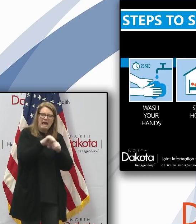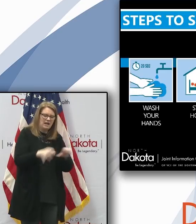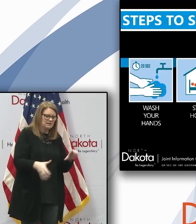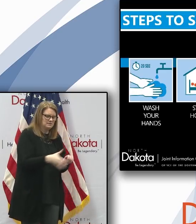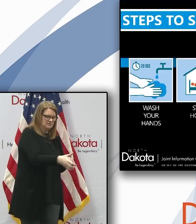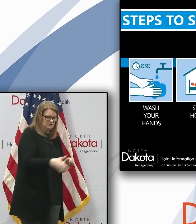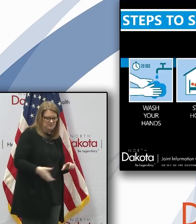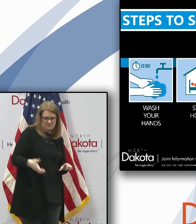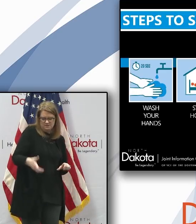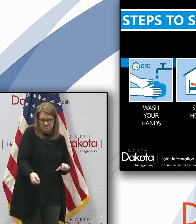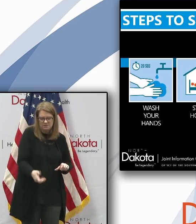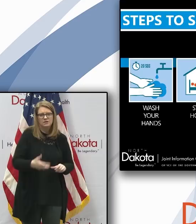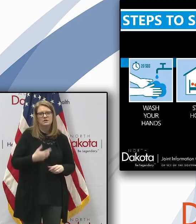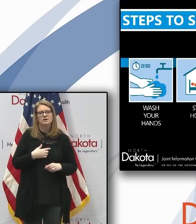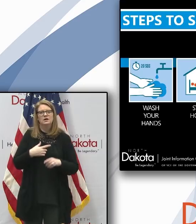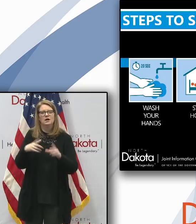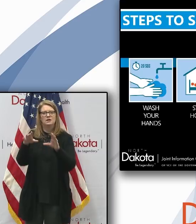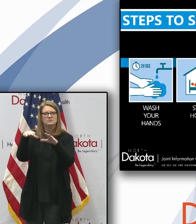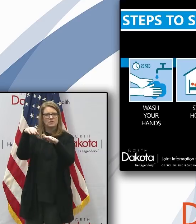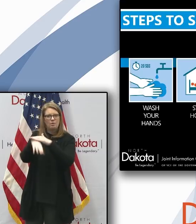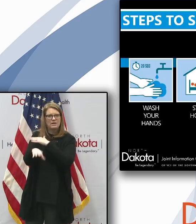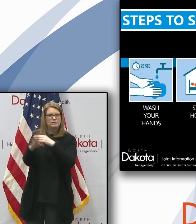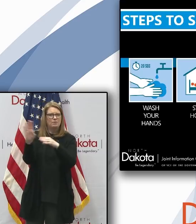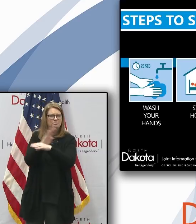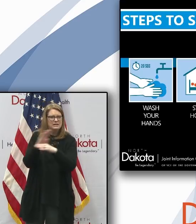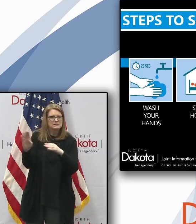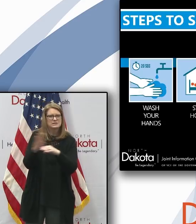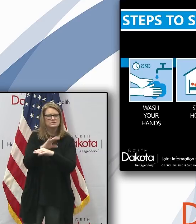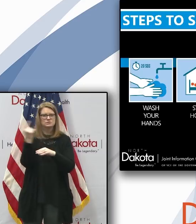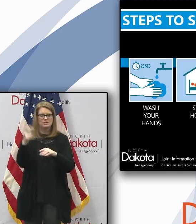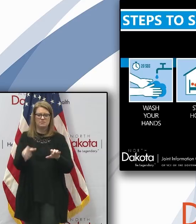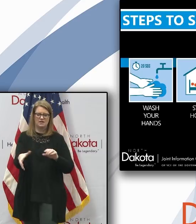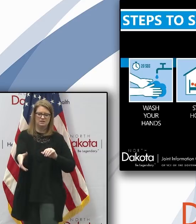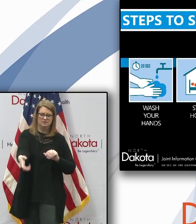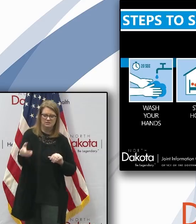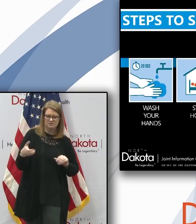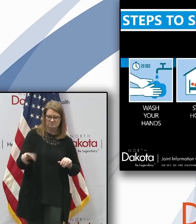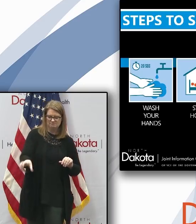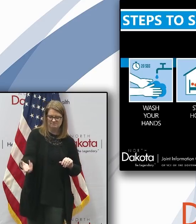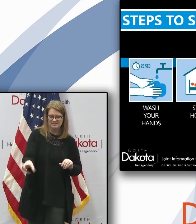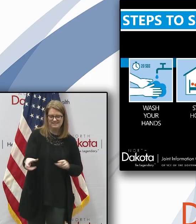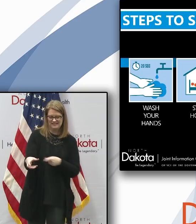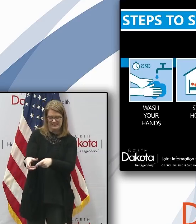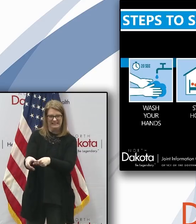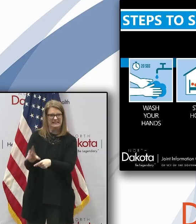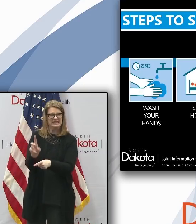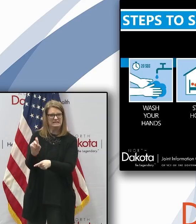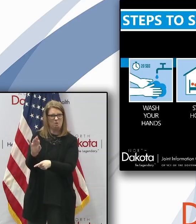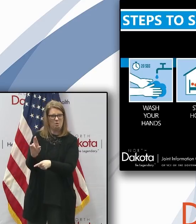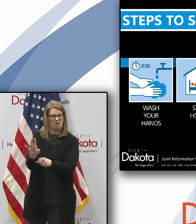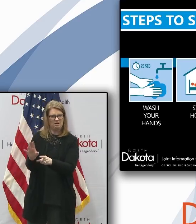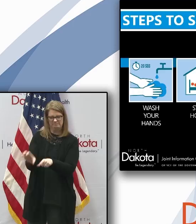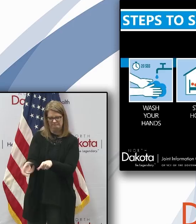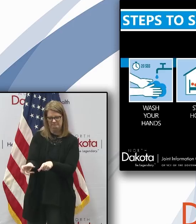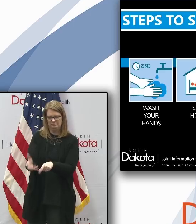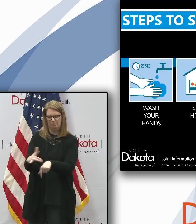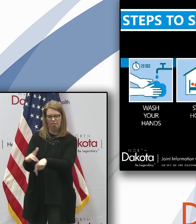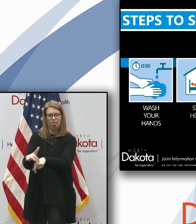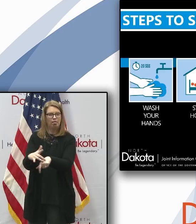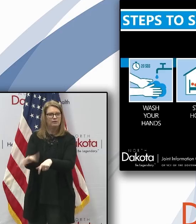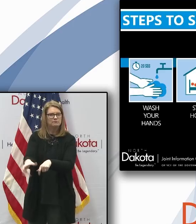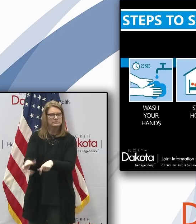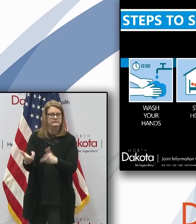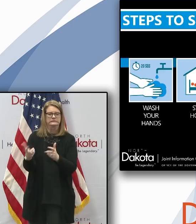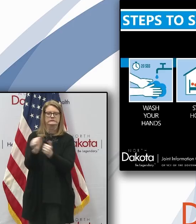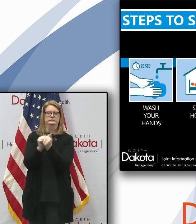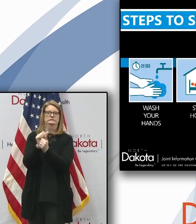the door handle going into a business or a mall or a hospital or clinic. Those are all places where if you've touched surfaces like that, you